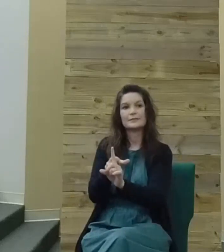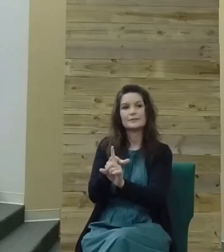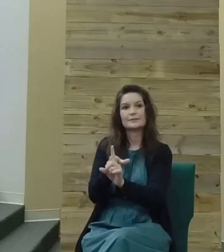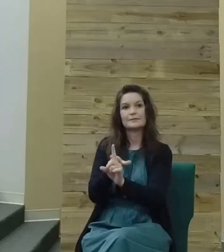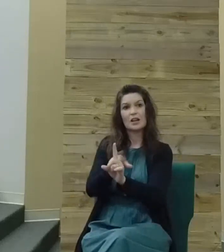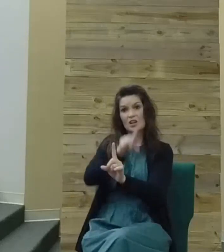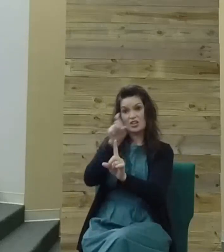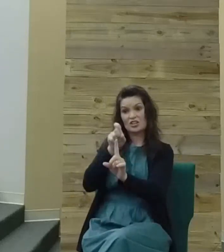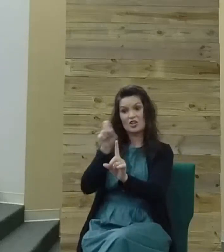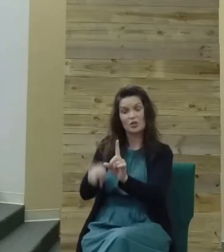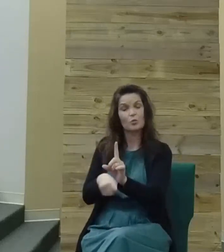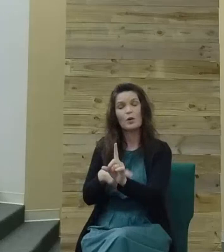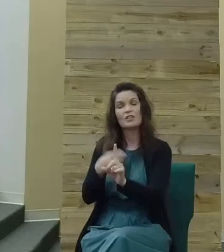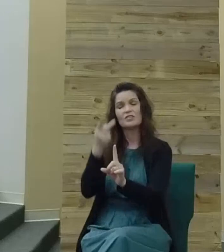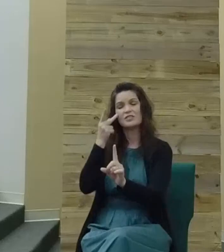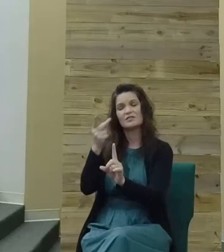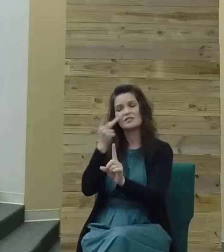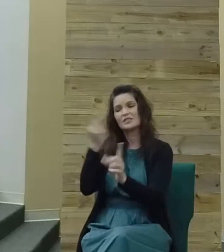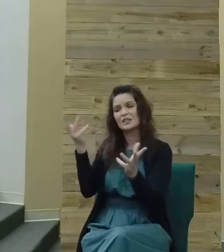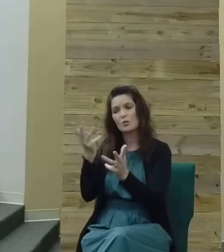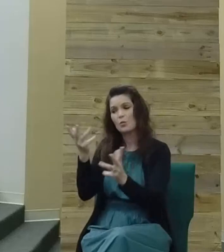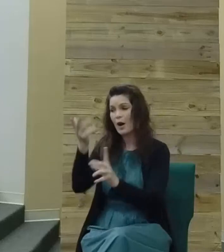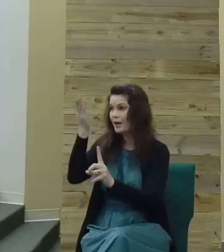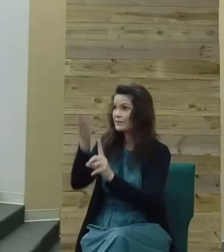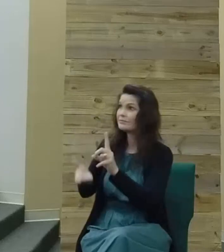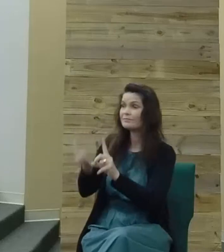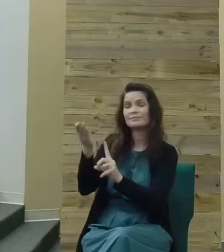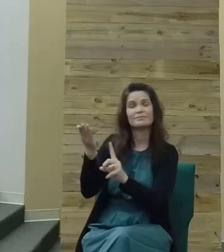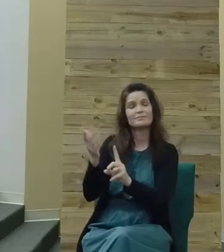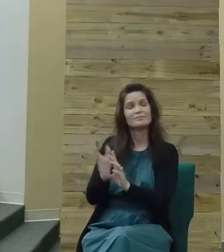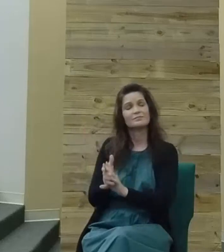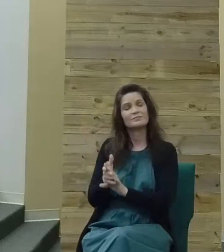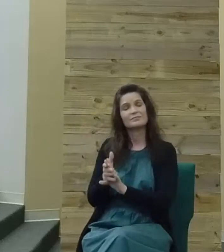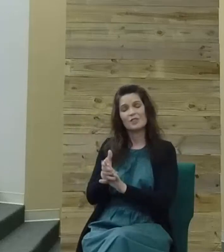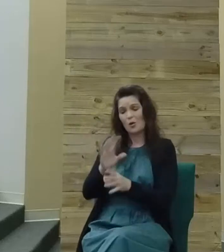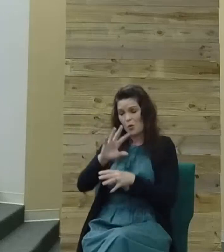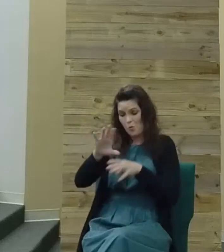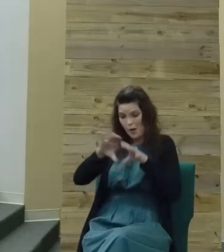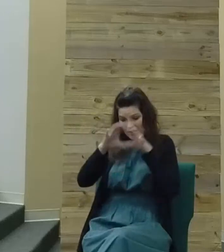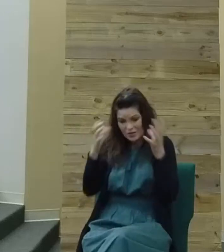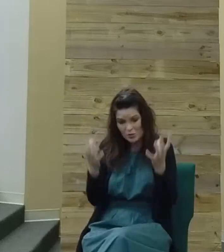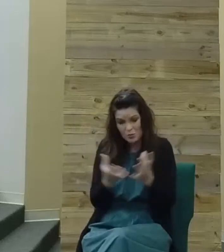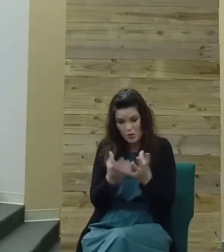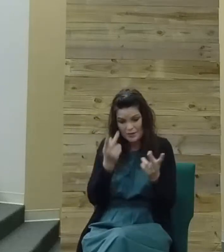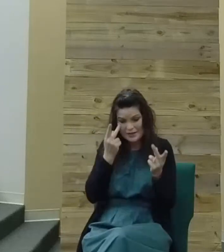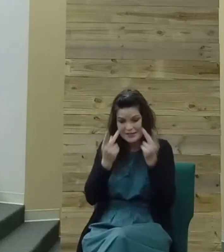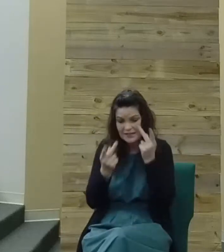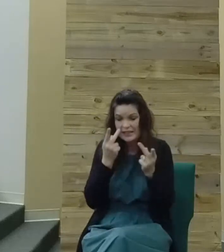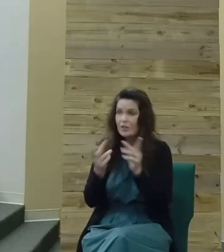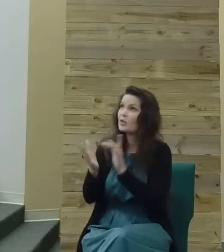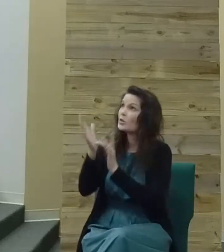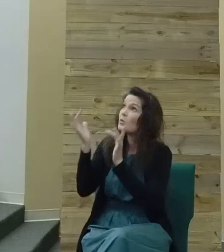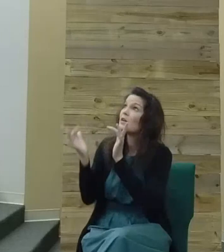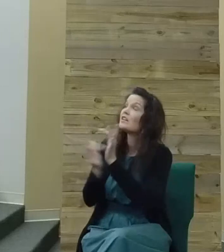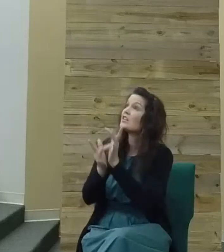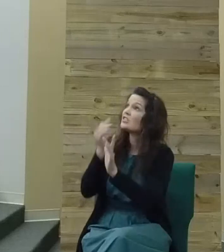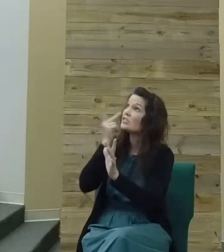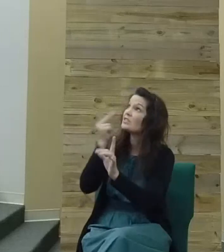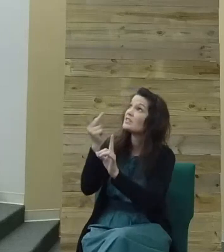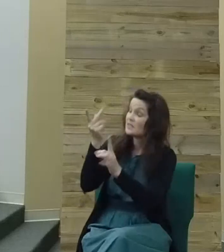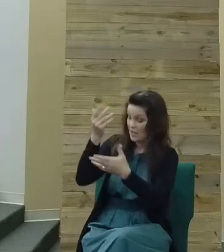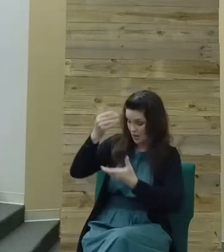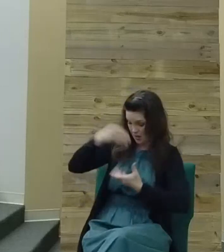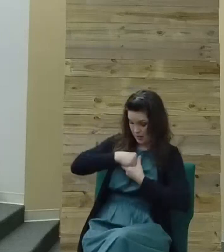So the question is, what are they seeing when they see Christ through you? What is the world seeing when they see